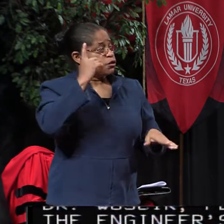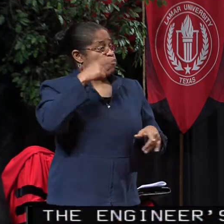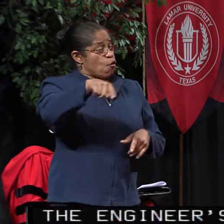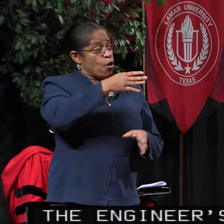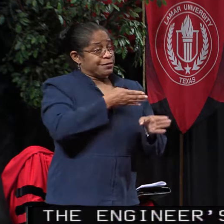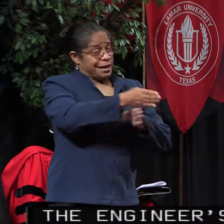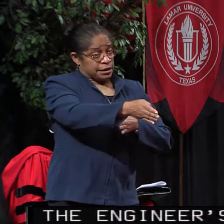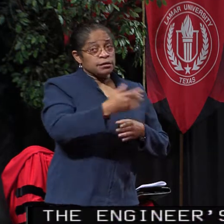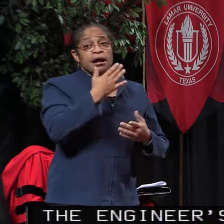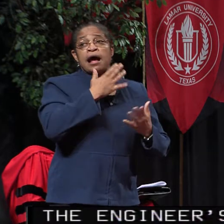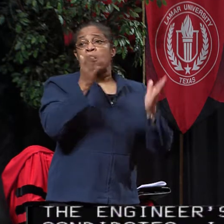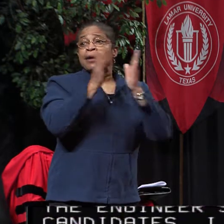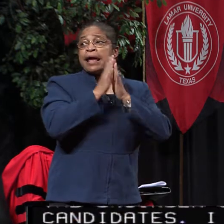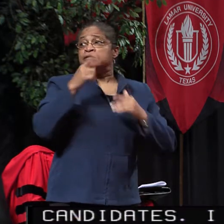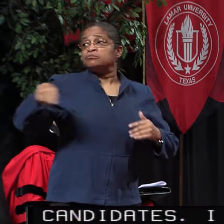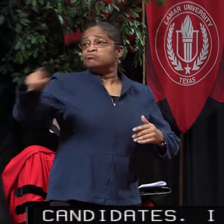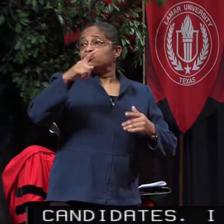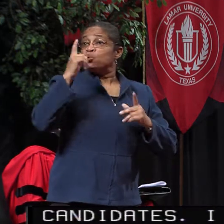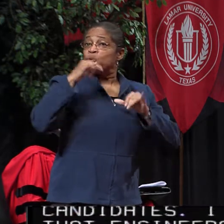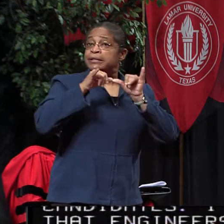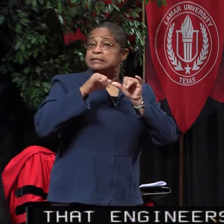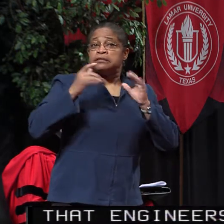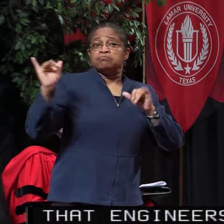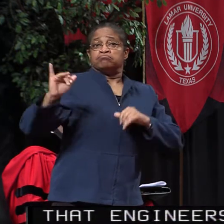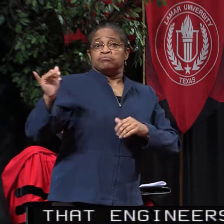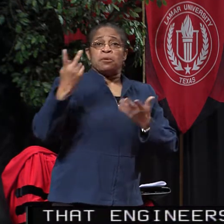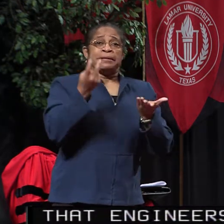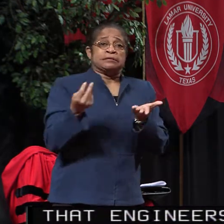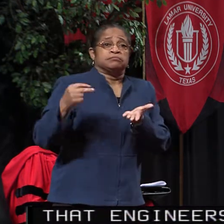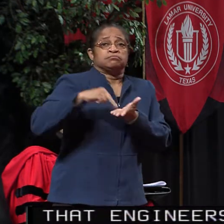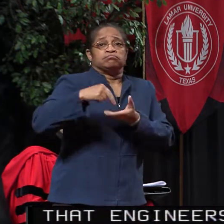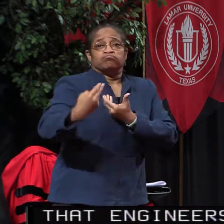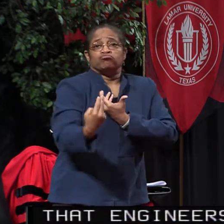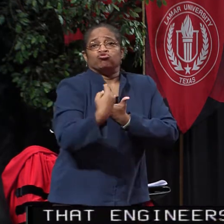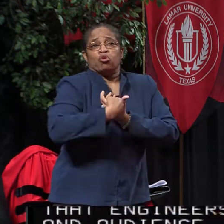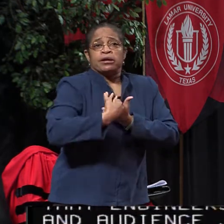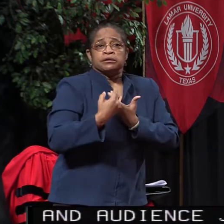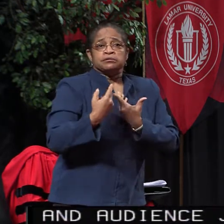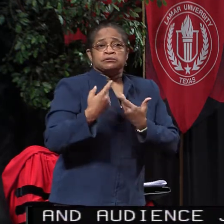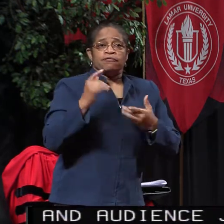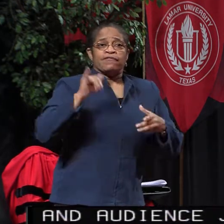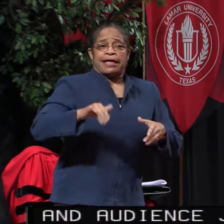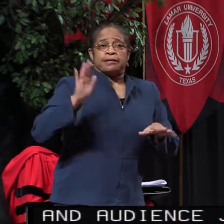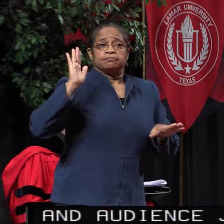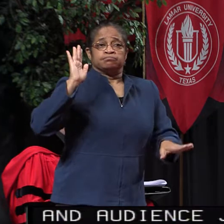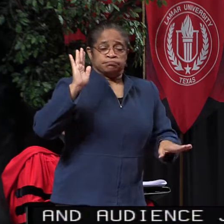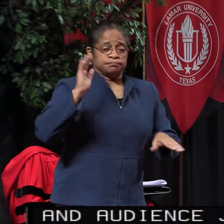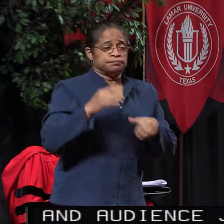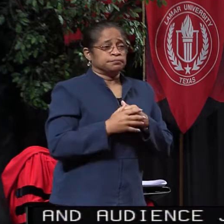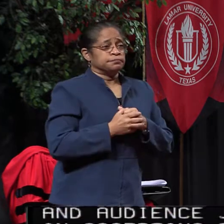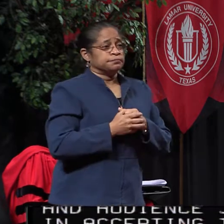engineers among the faculty and audience join the graduates in accepting the obligation of the engineer.